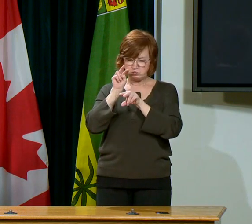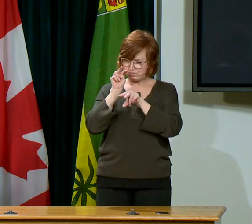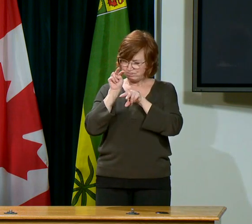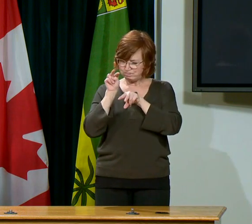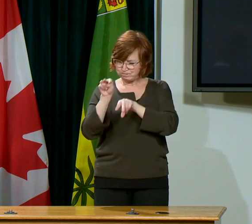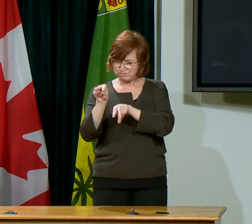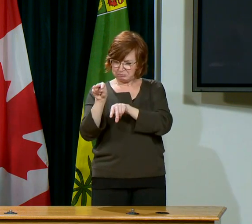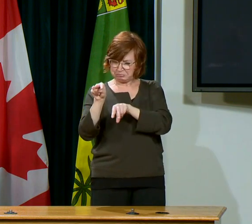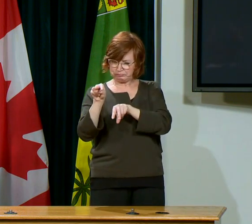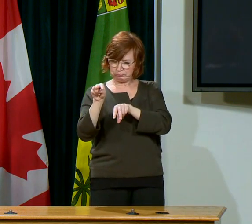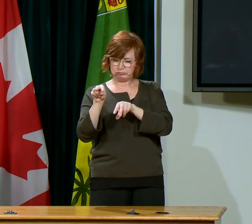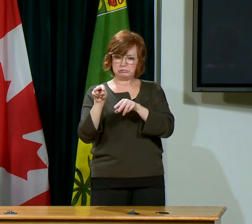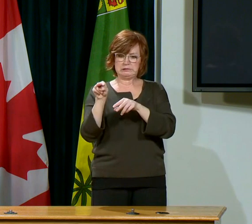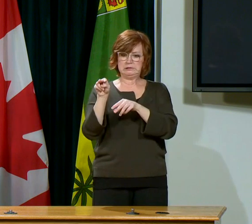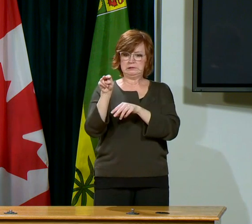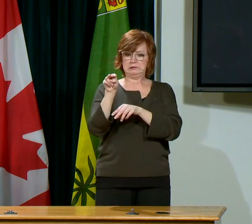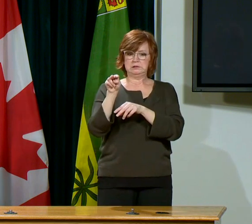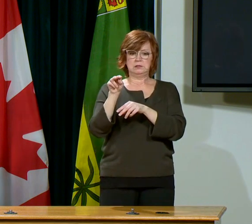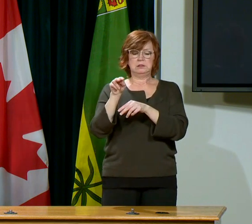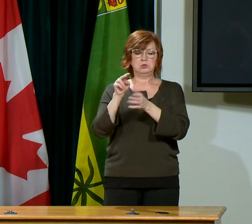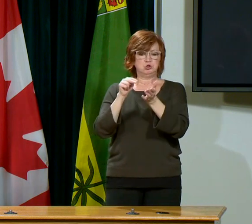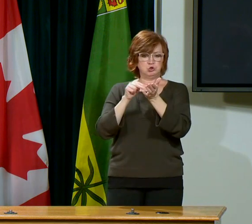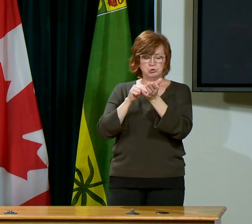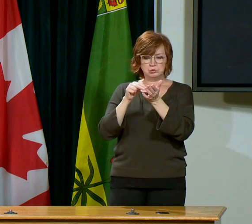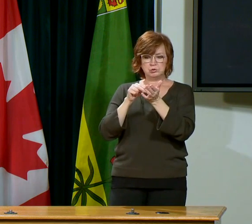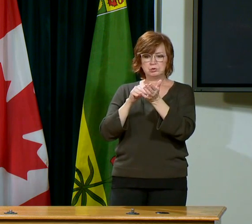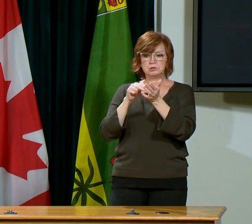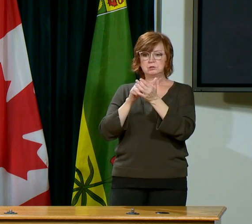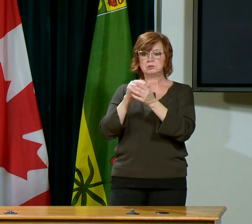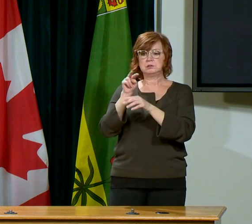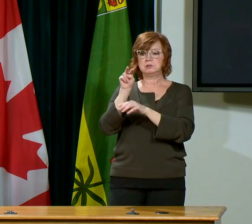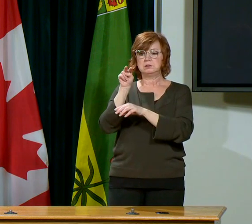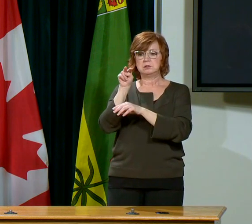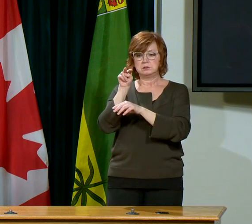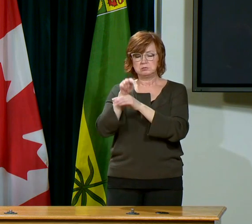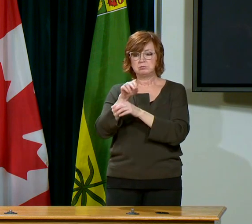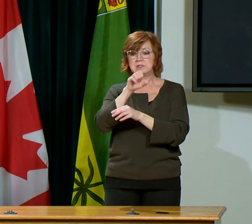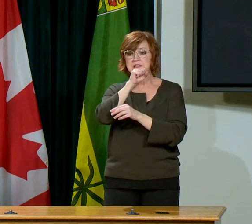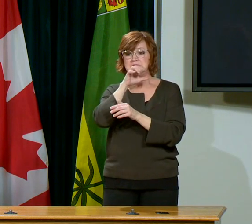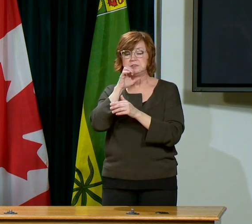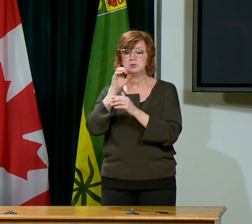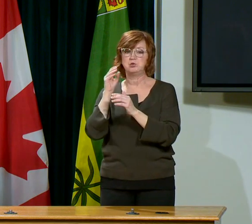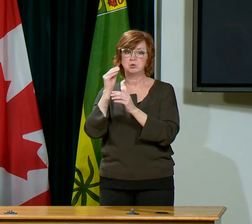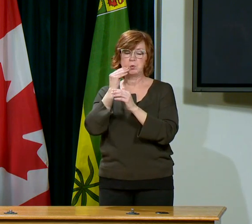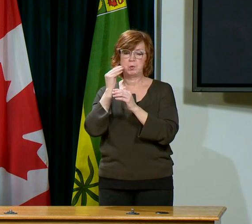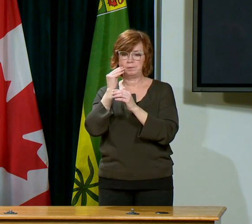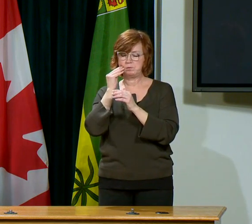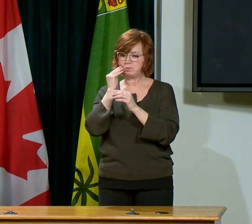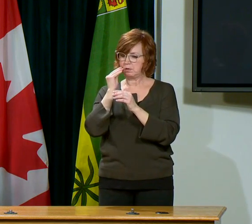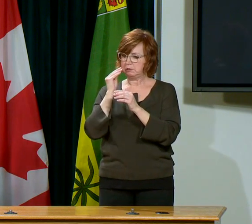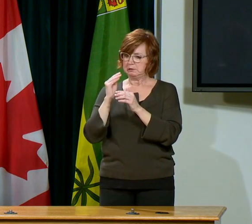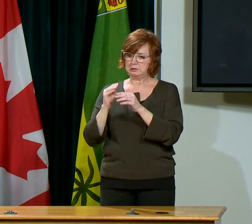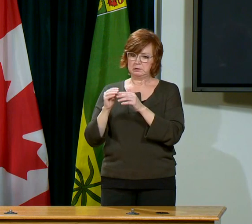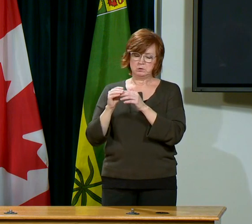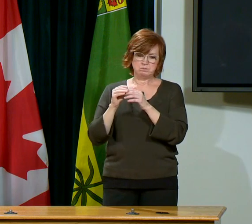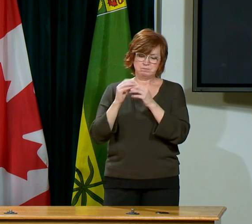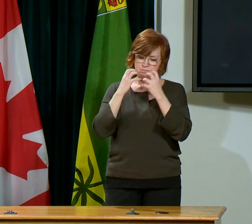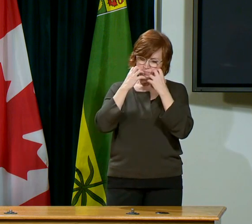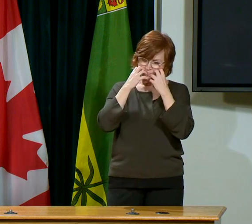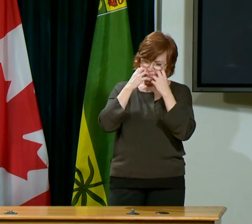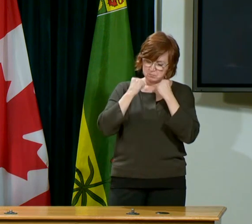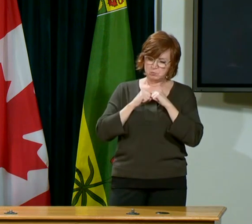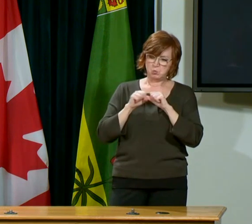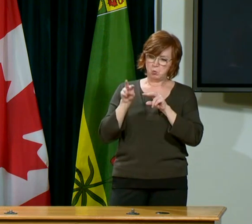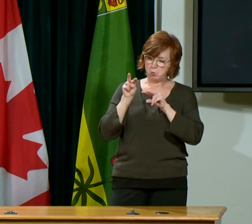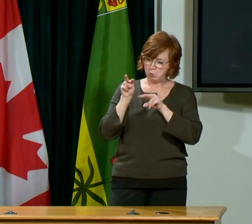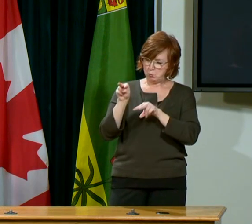as the testing of healthcare workers coming in and out of those facilities, which today we're going to expand that across all of our facilities, as